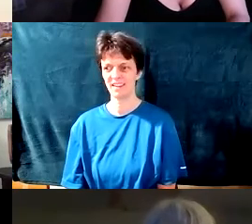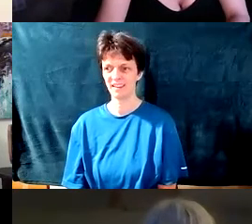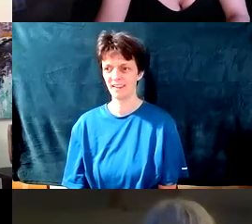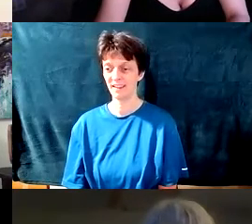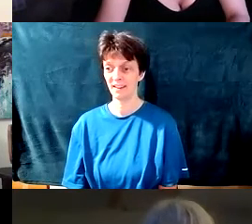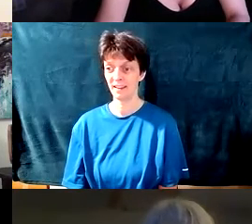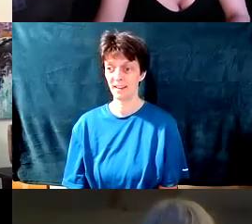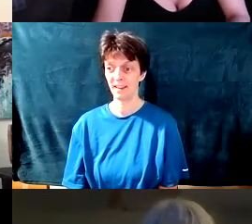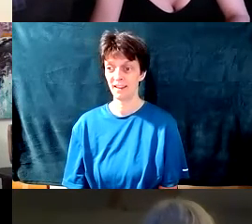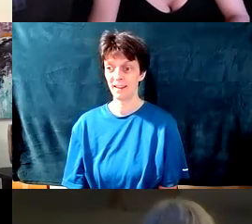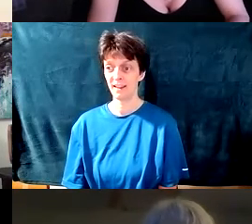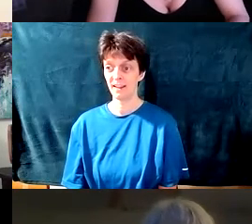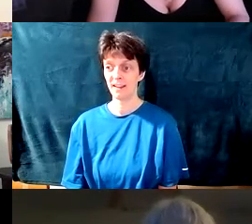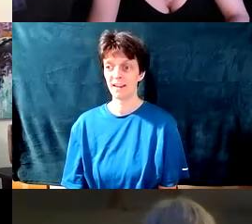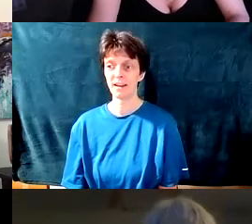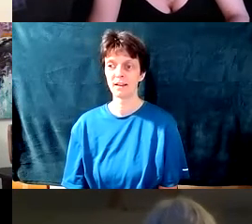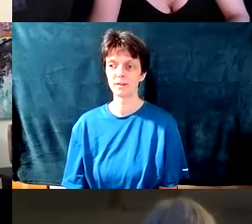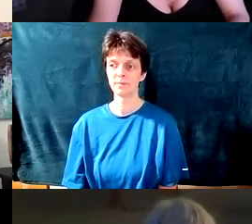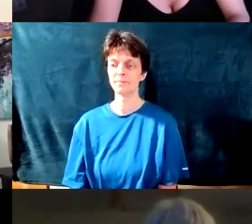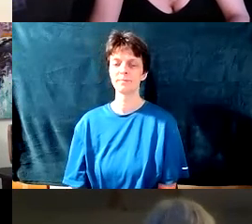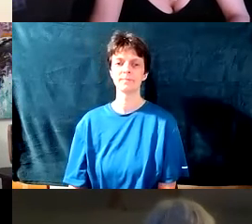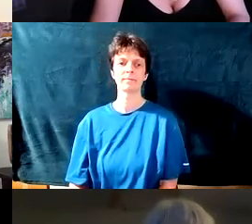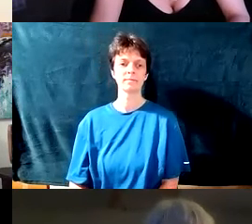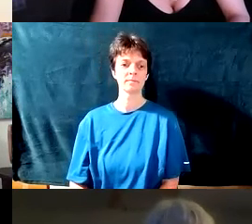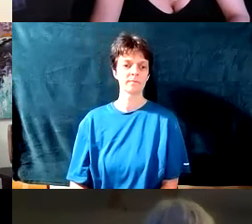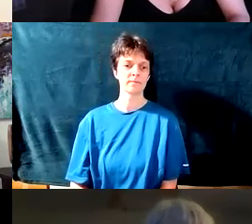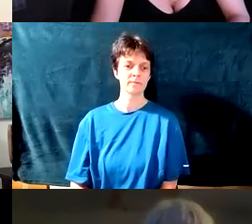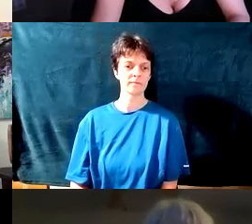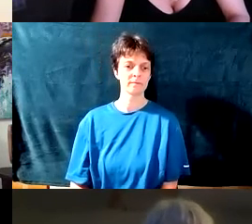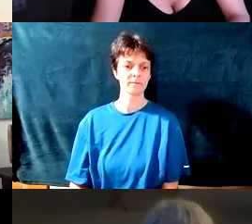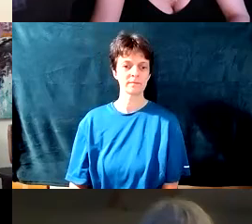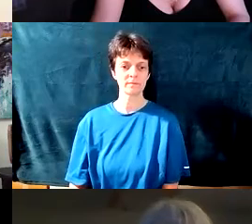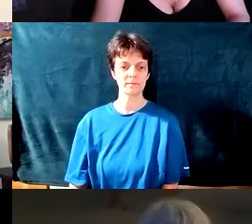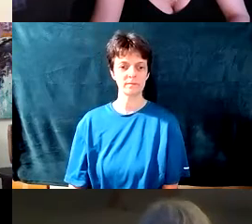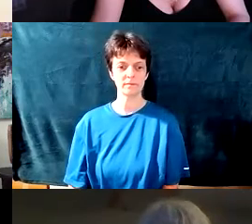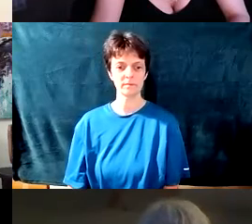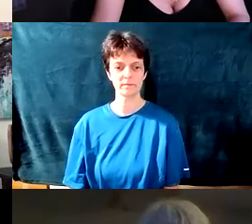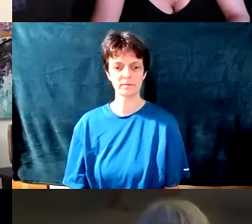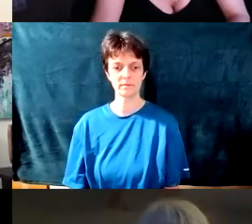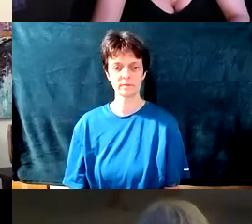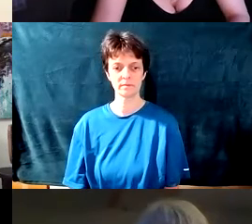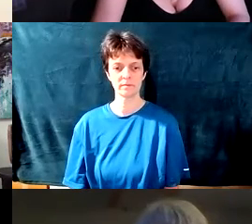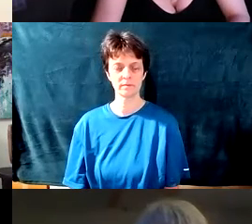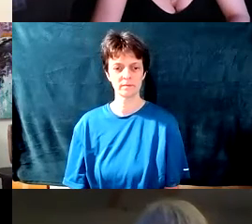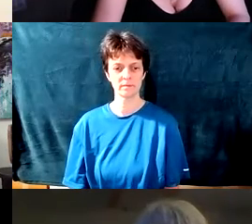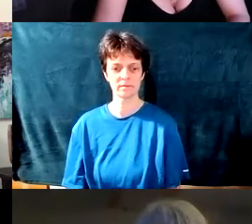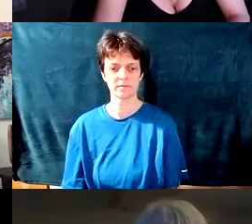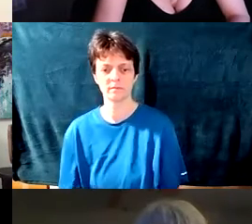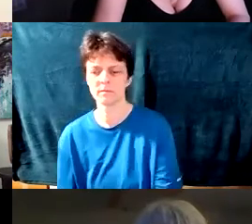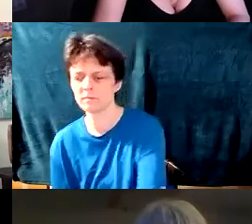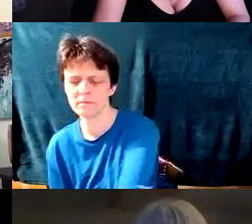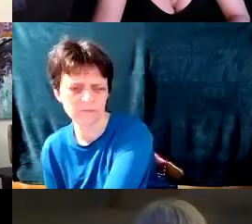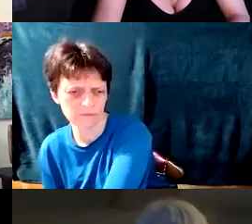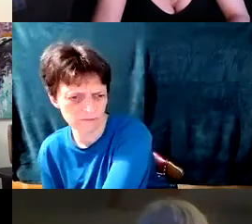Okay, cool. And again, feel free to go ahead and network with each other. And if you want to practice outside of these practice sessions,